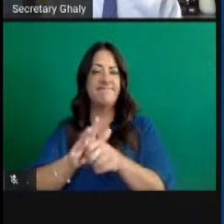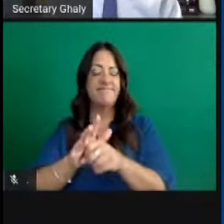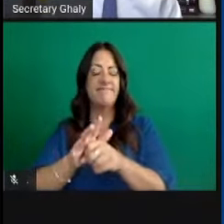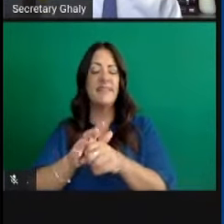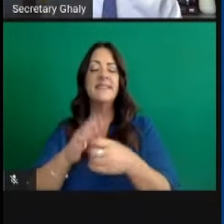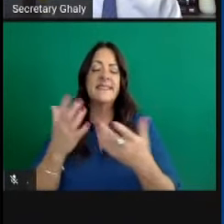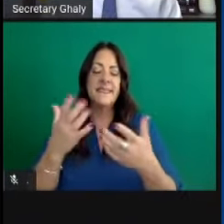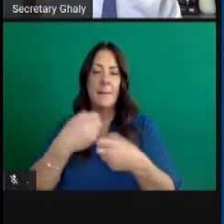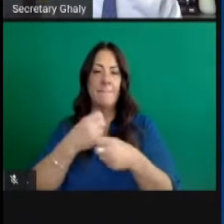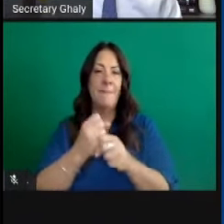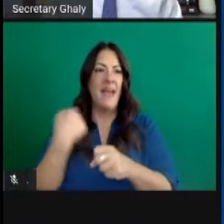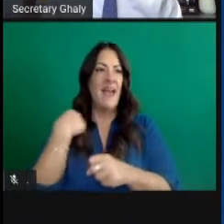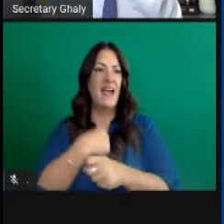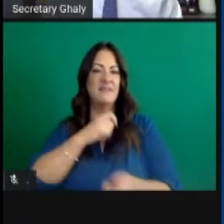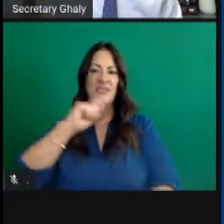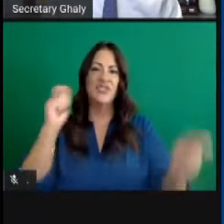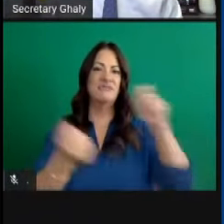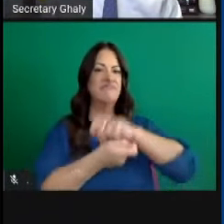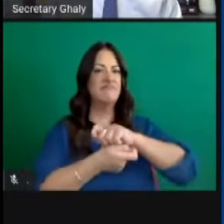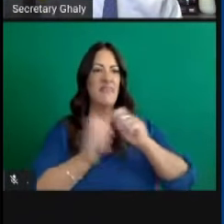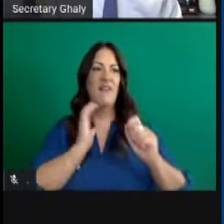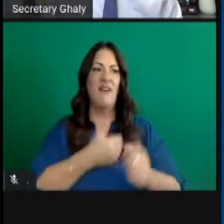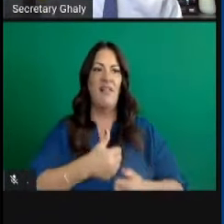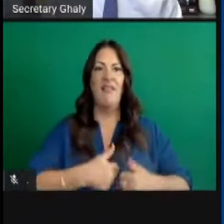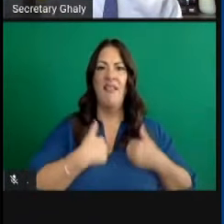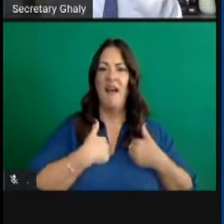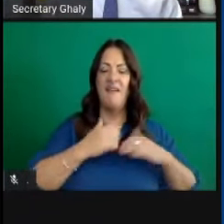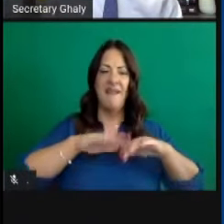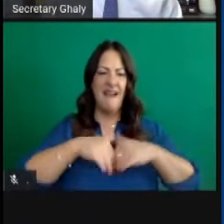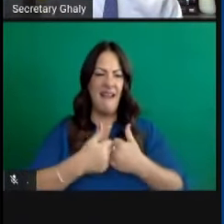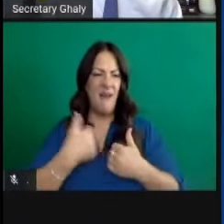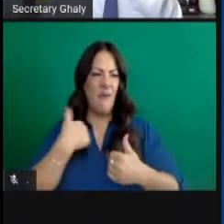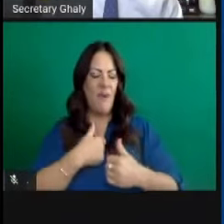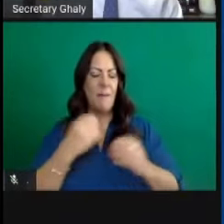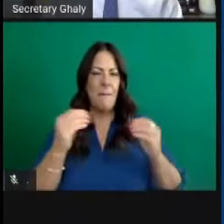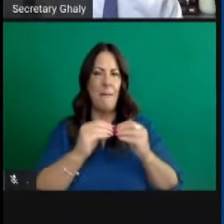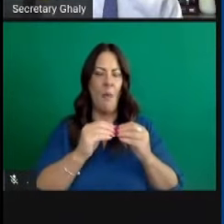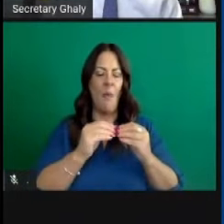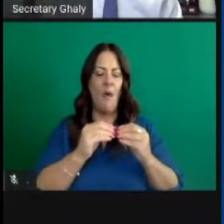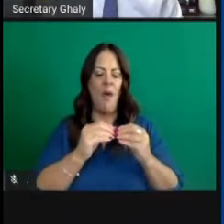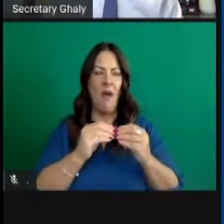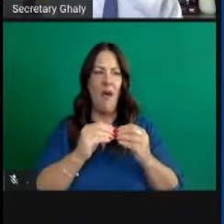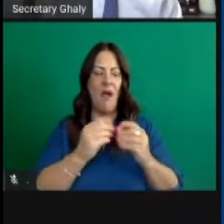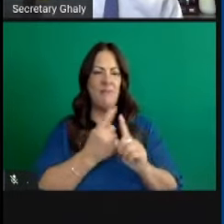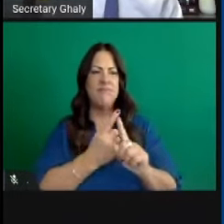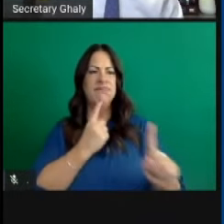sacrifices. Some we've been okay with, others have been really hard. And each